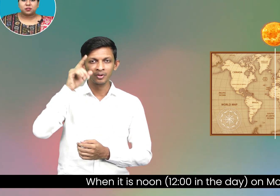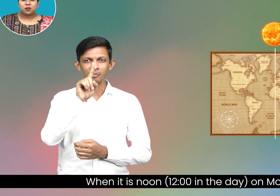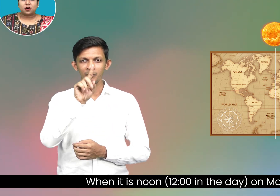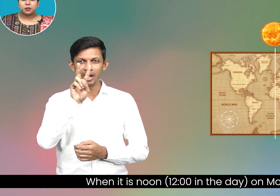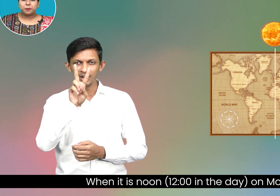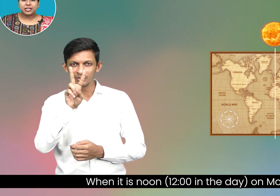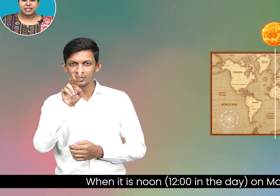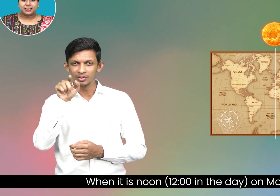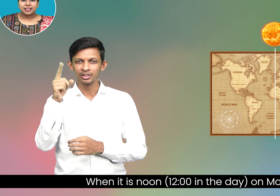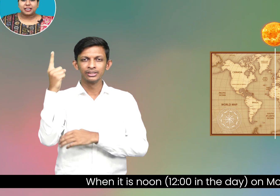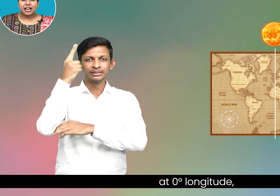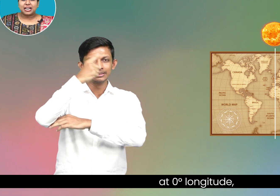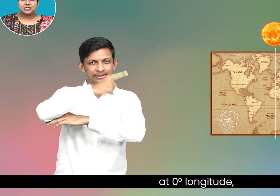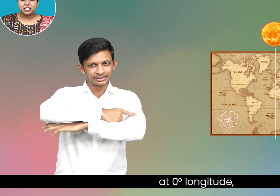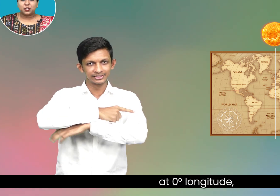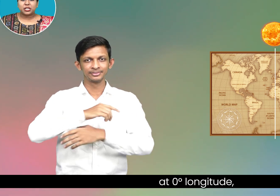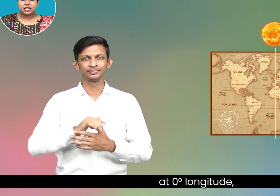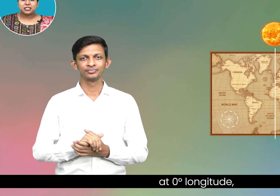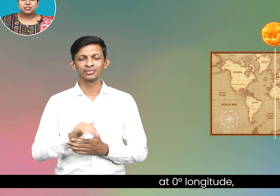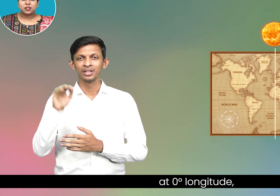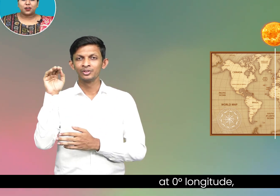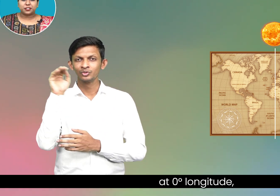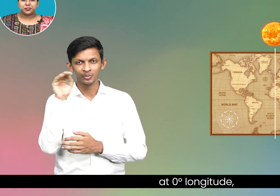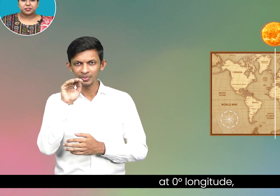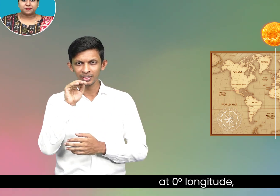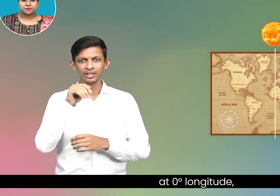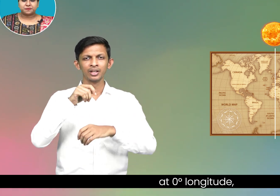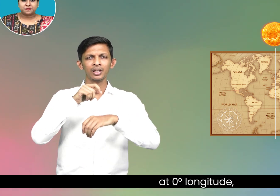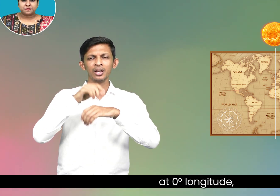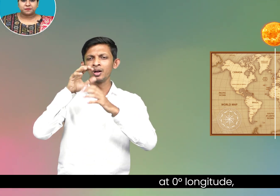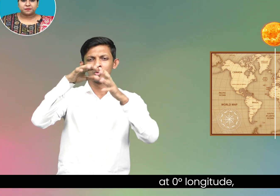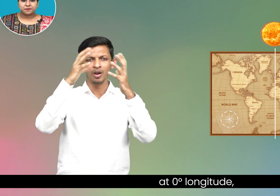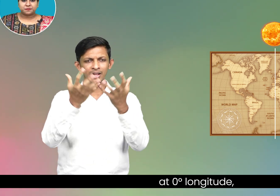on Monday at 0 degrees longitude,